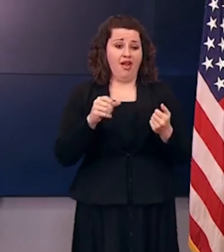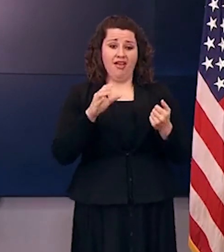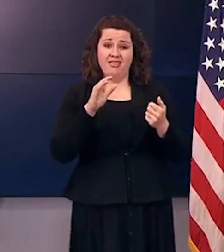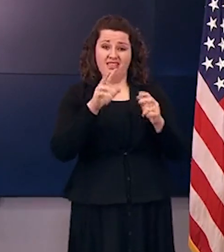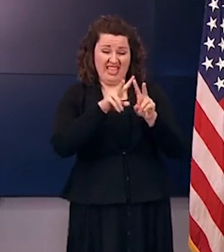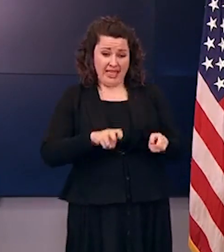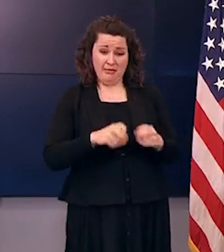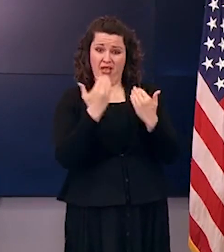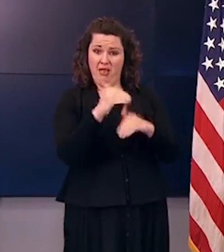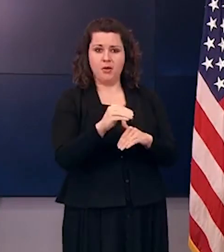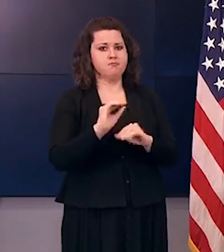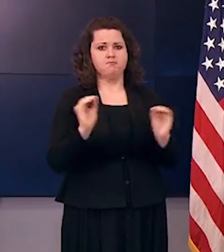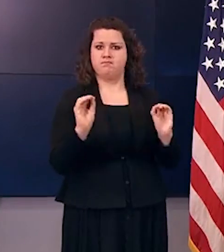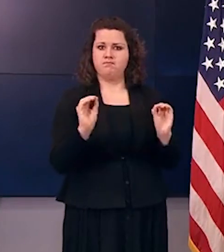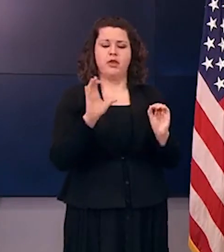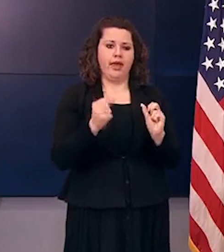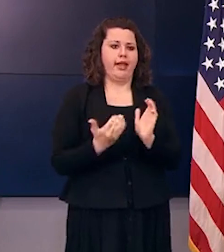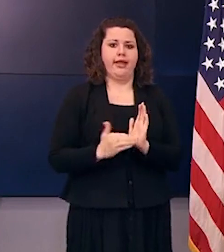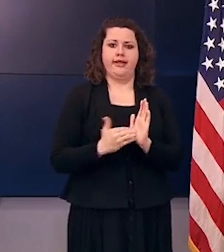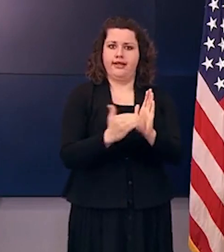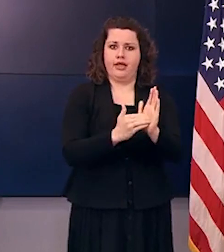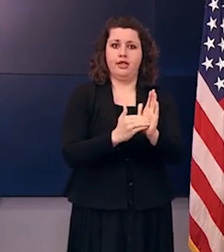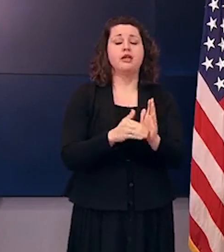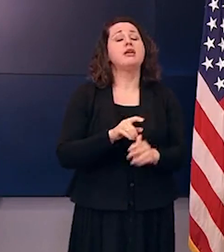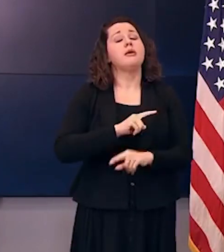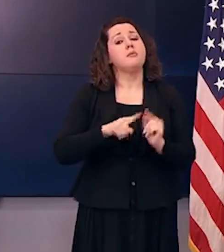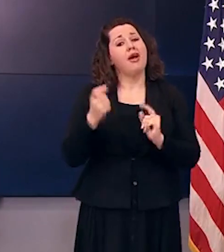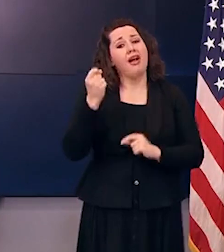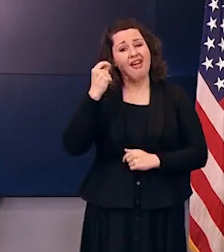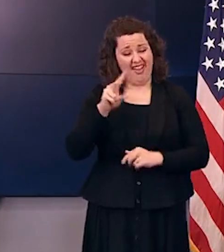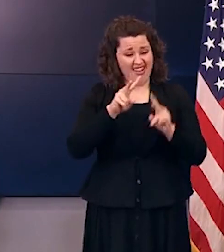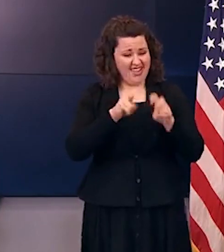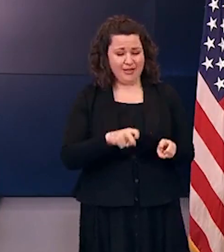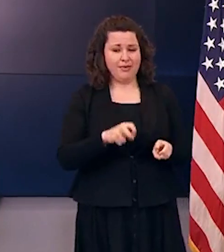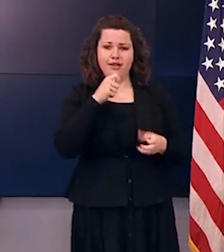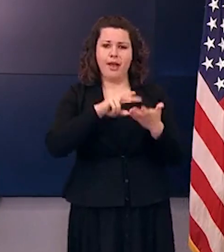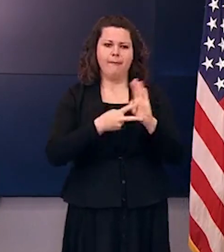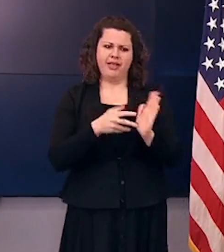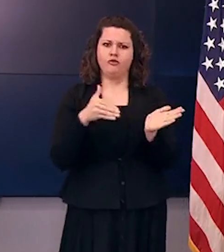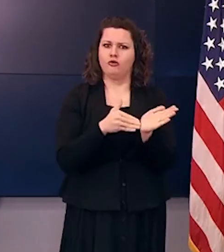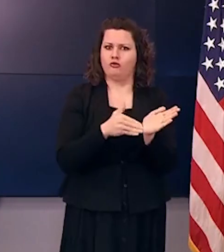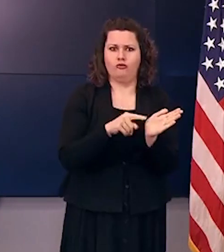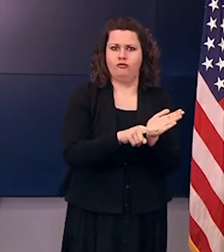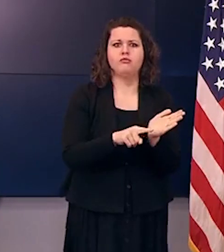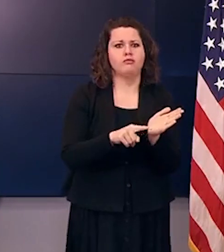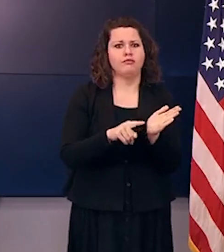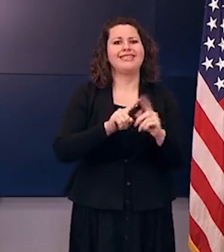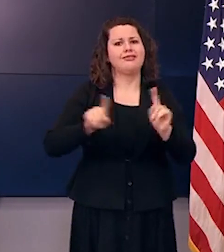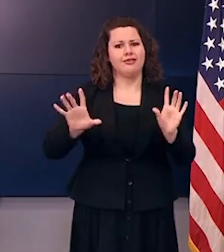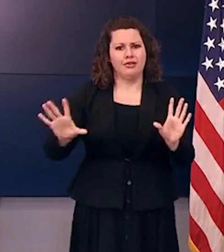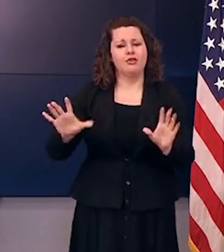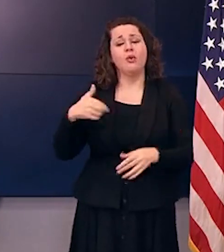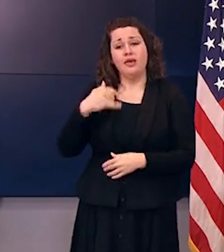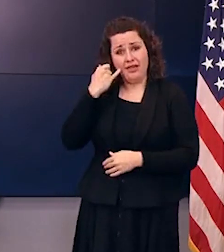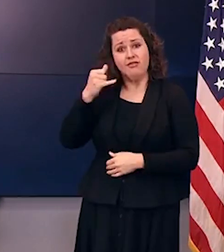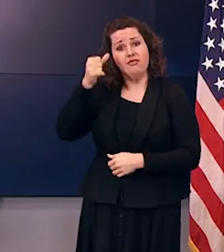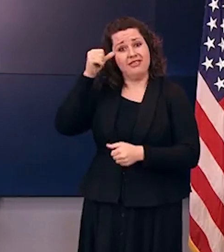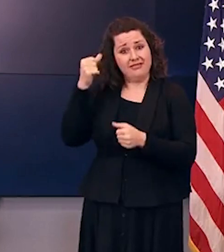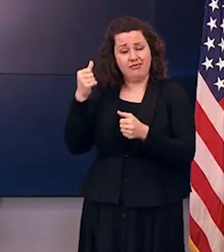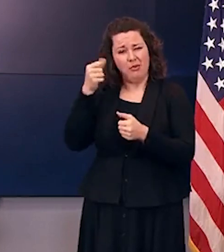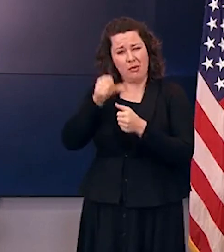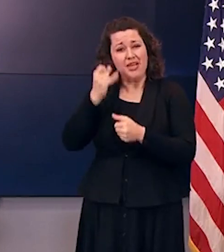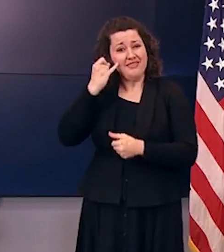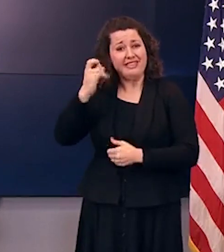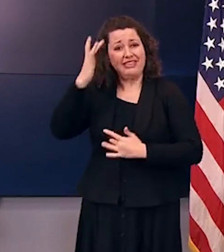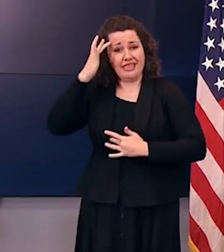assessment. But the assessment, it's not a replacement for your health care provider, so just remember that if you are sick